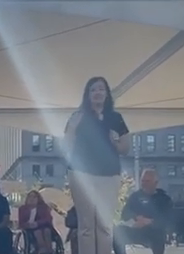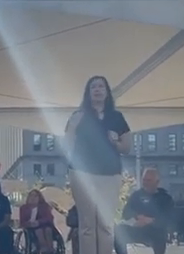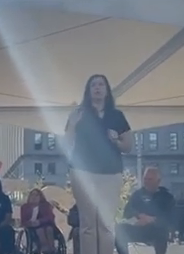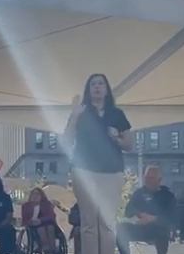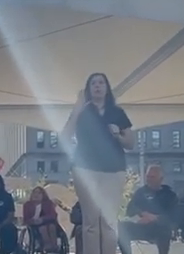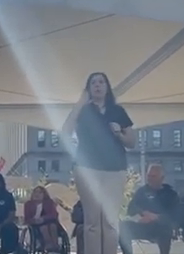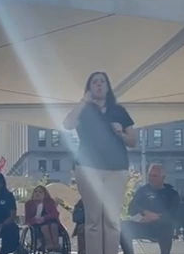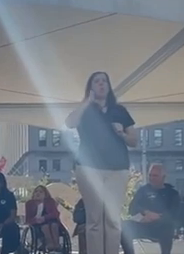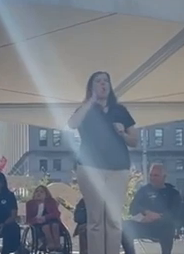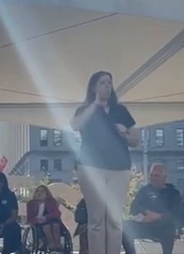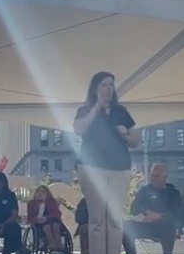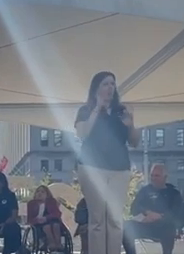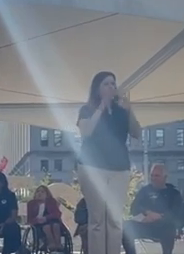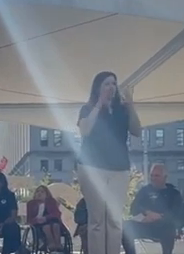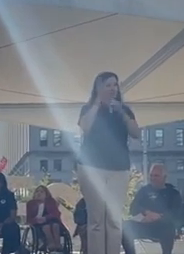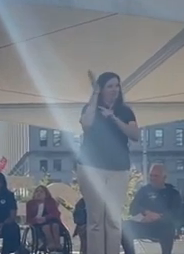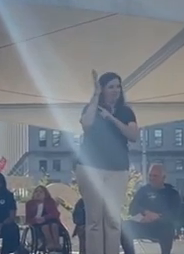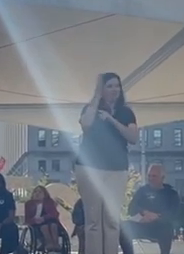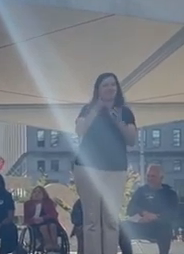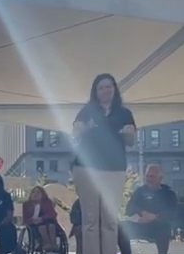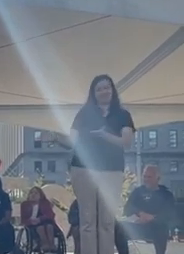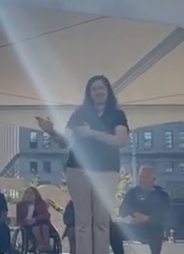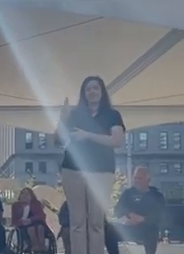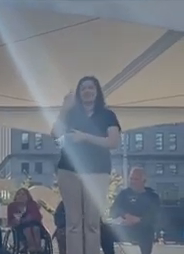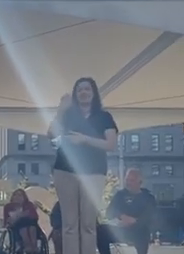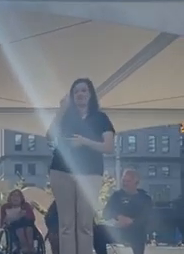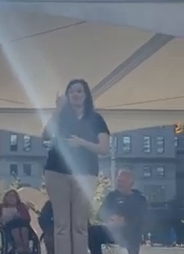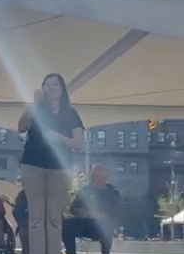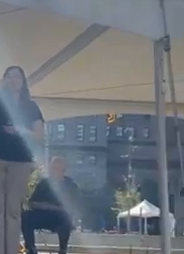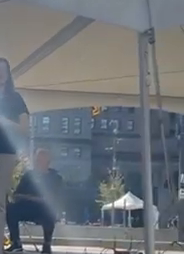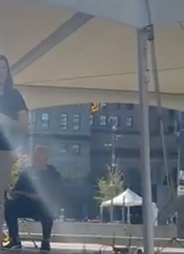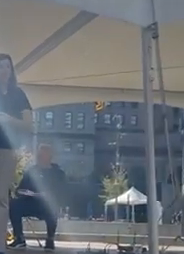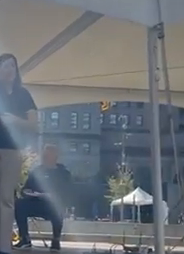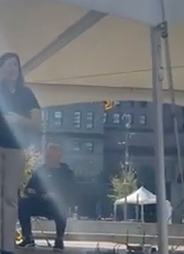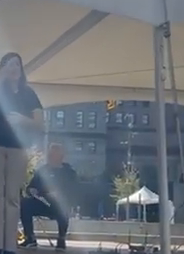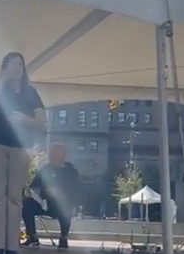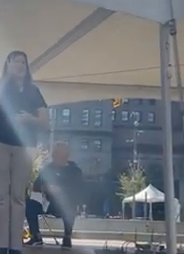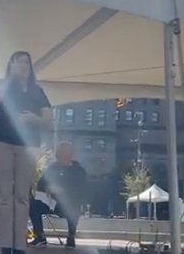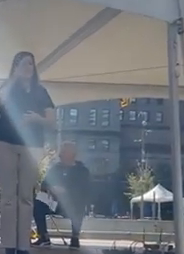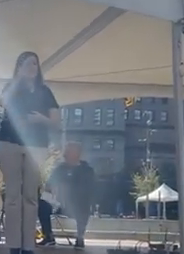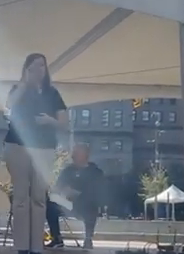sharing some words. Please welcome Regina Dorfmeyer.